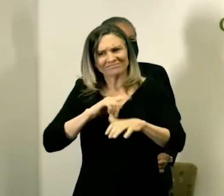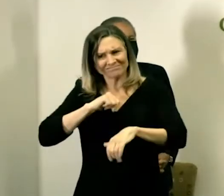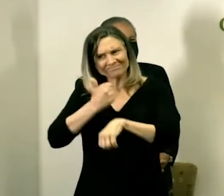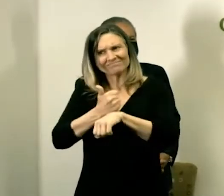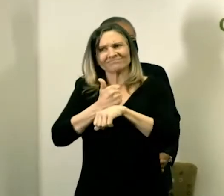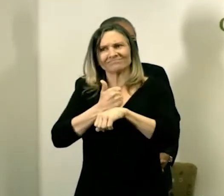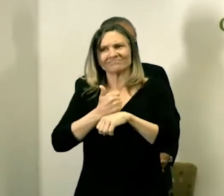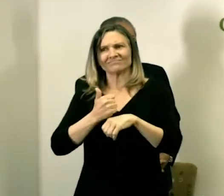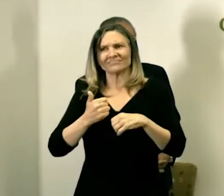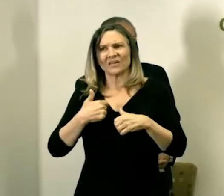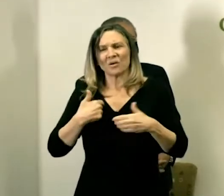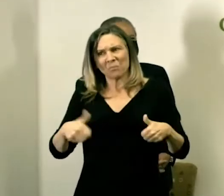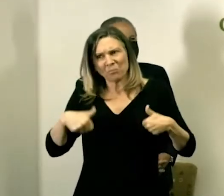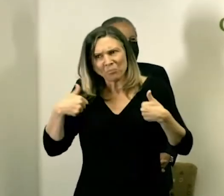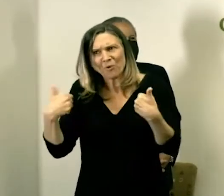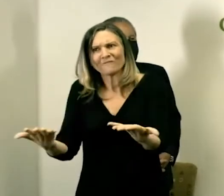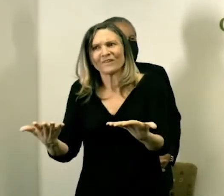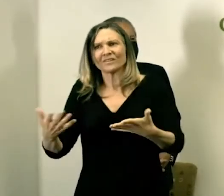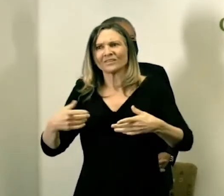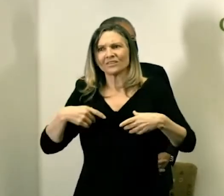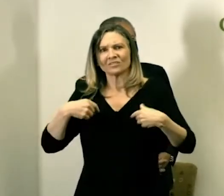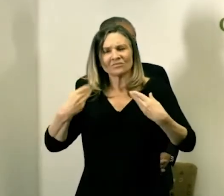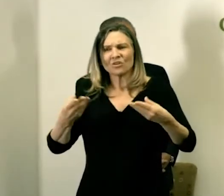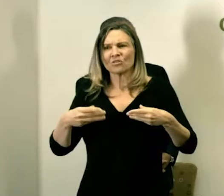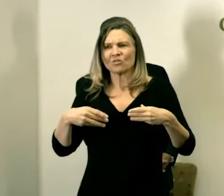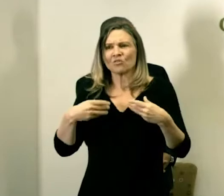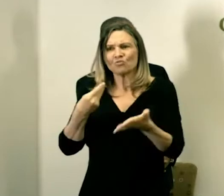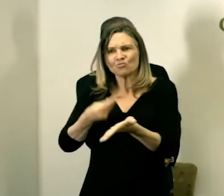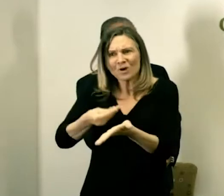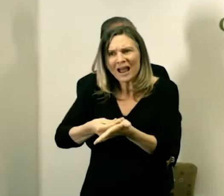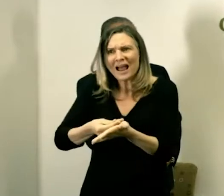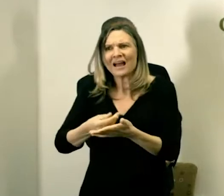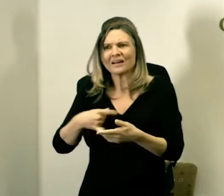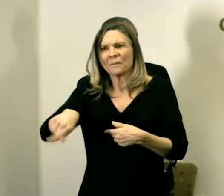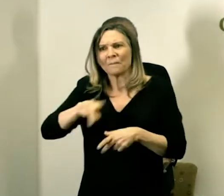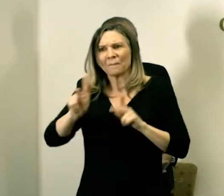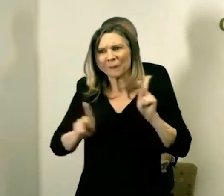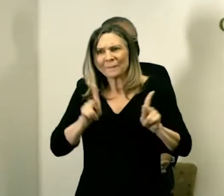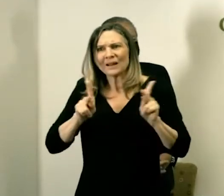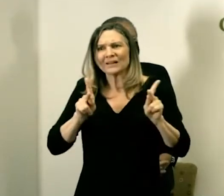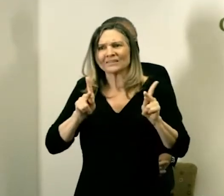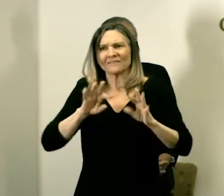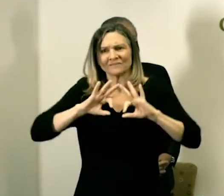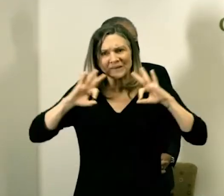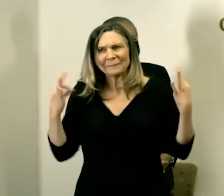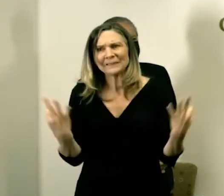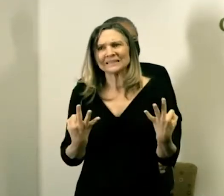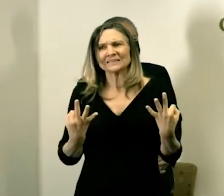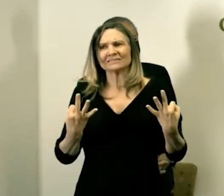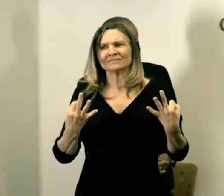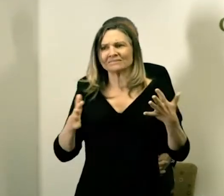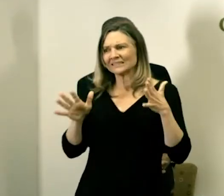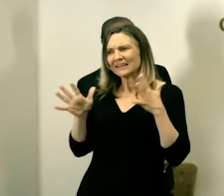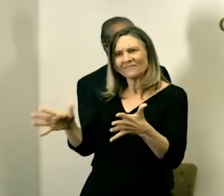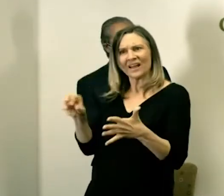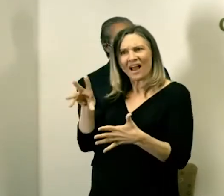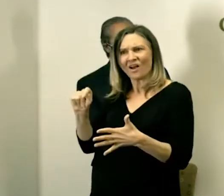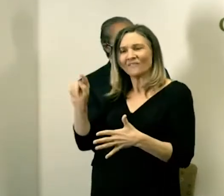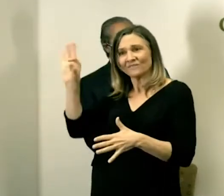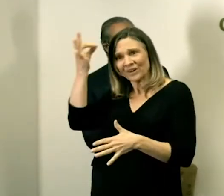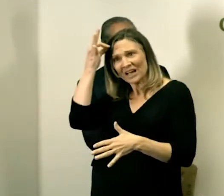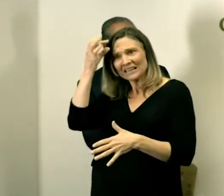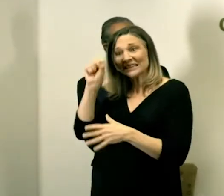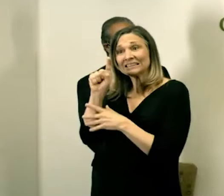foundationally, provide grants to people because so many living in mixed status families that were left out of the federal stimulus. And we